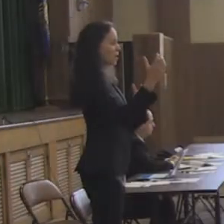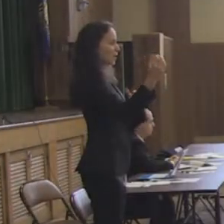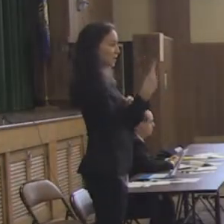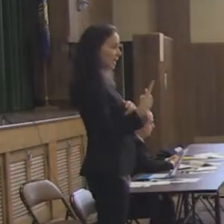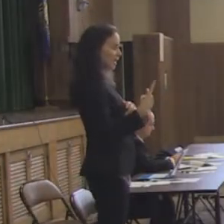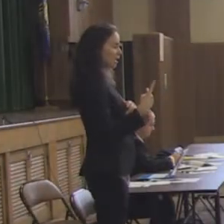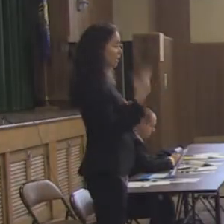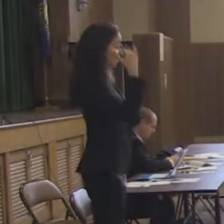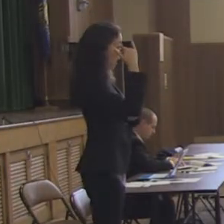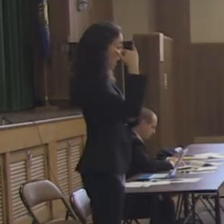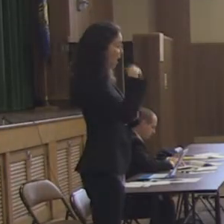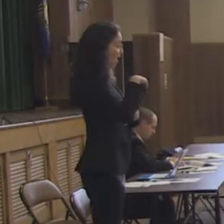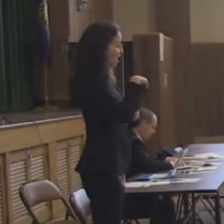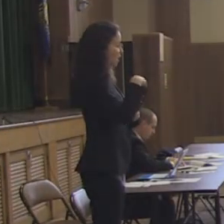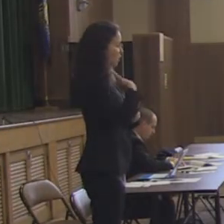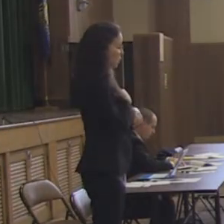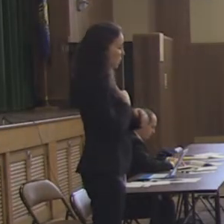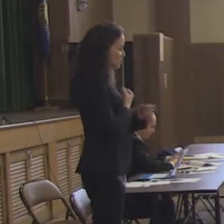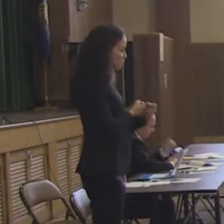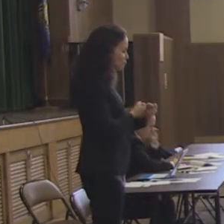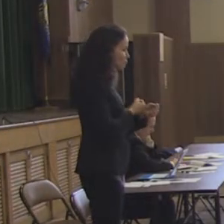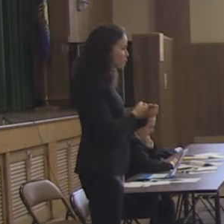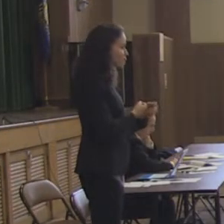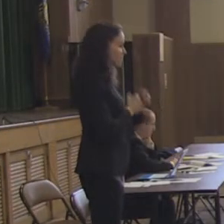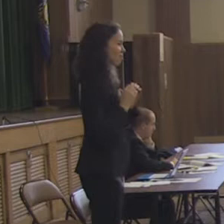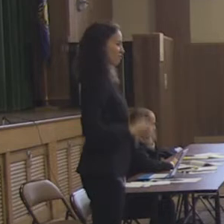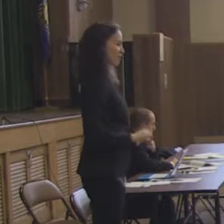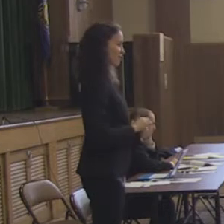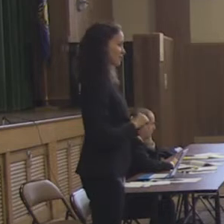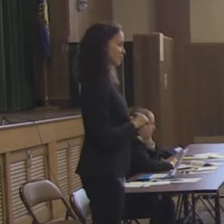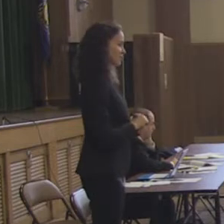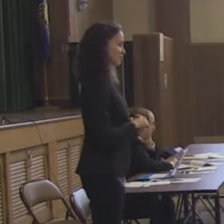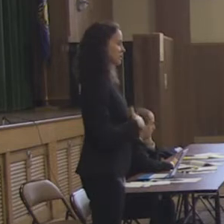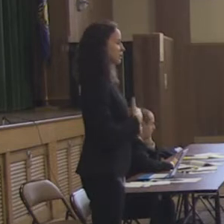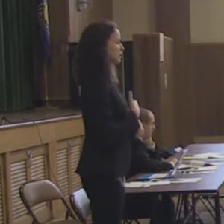If Hilltop was for the good of the client? And